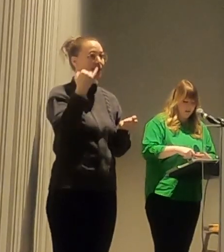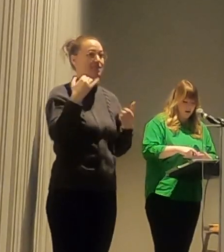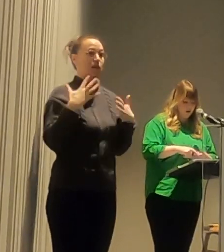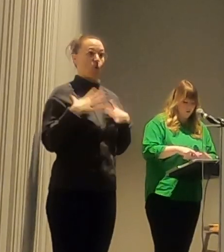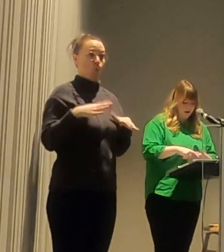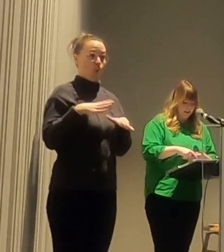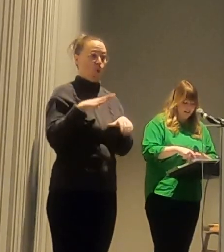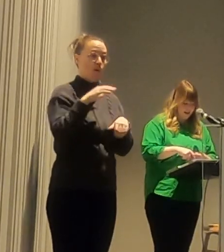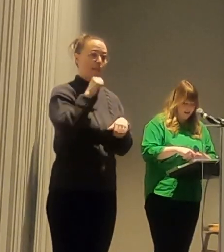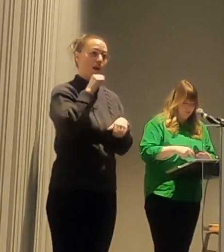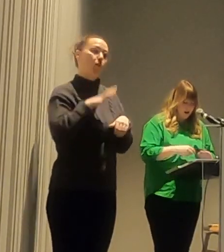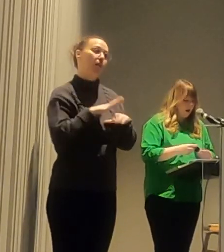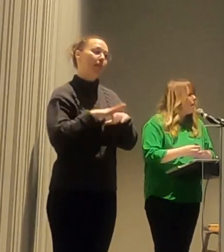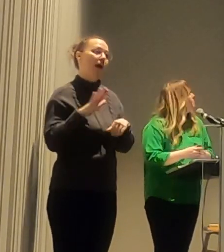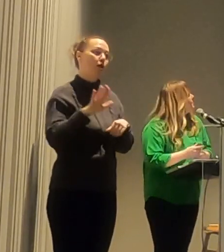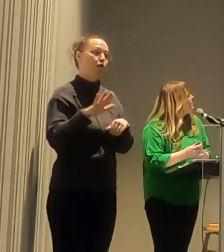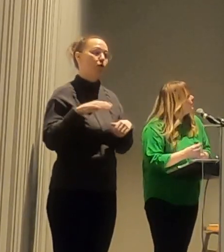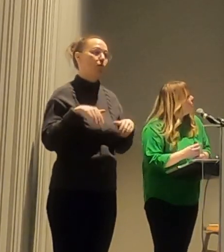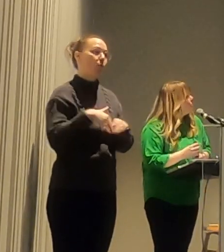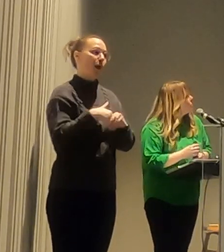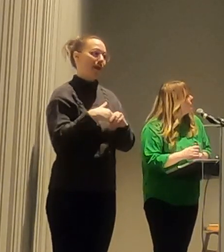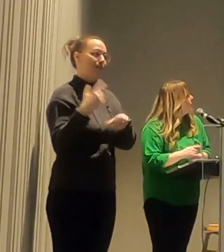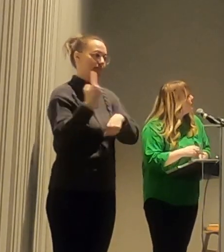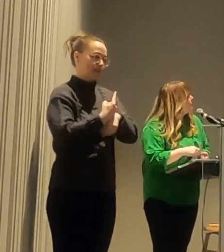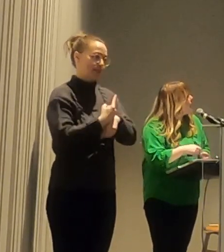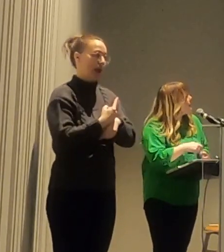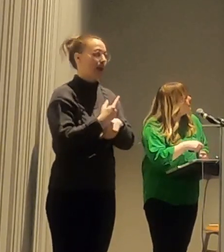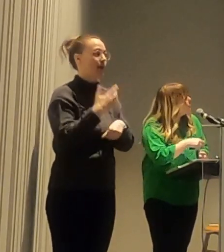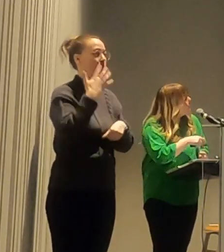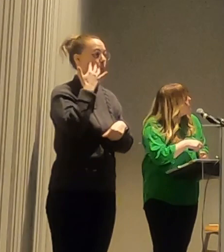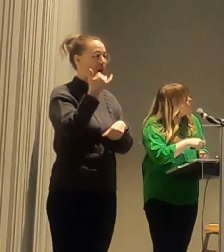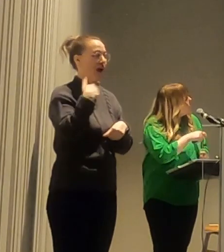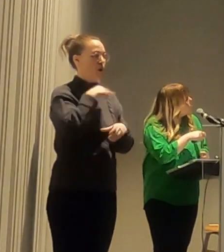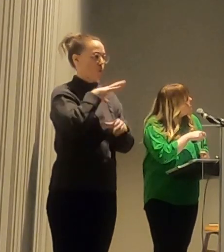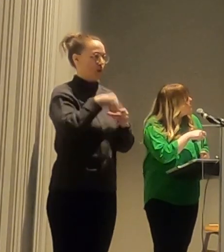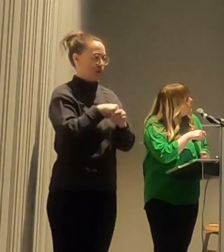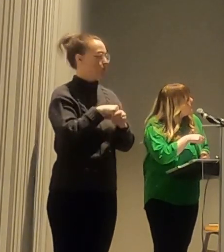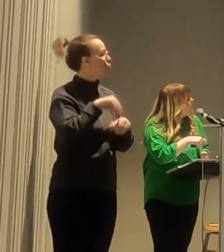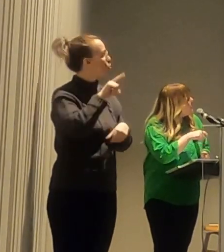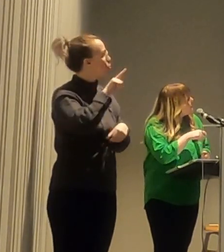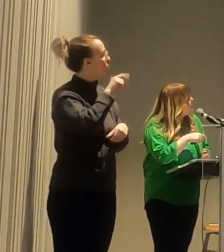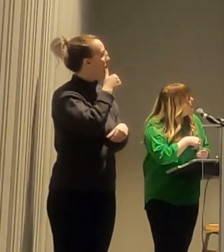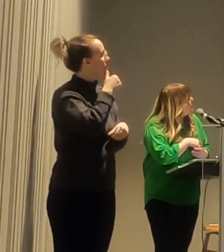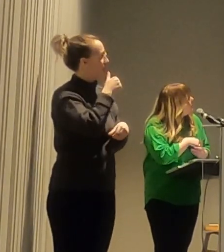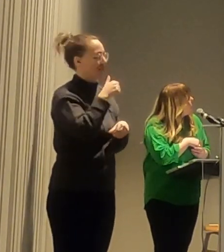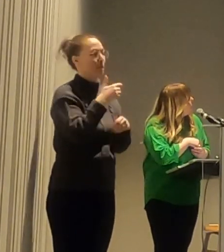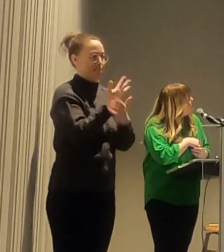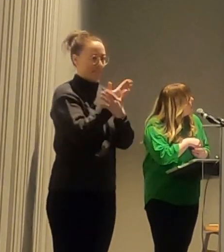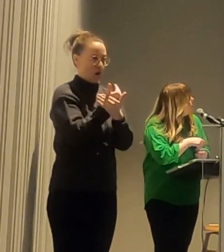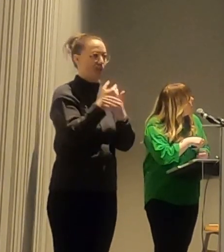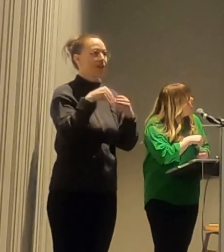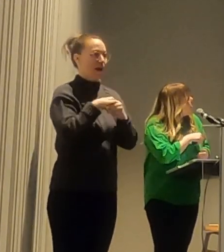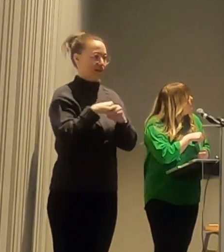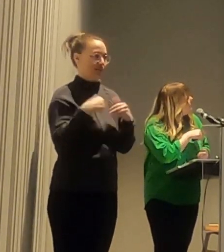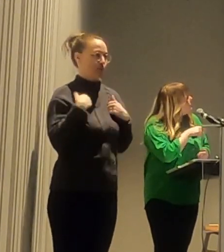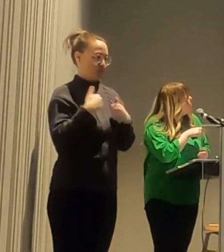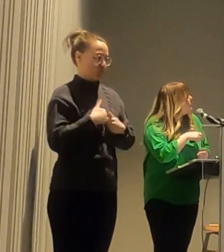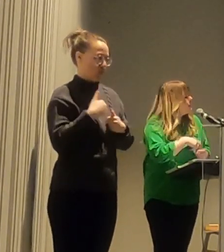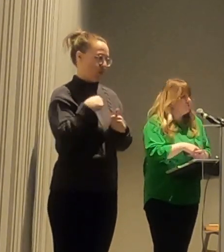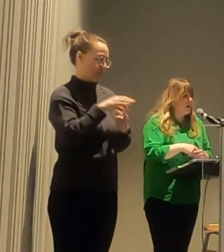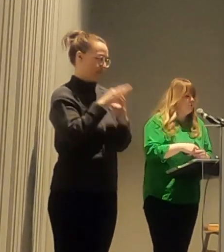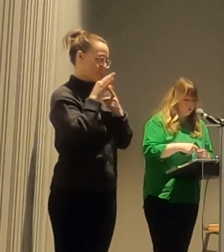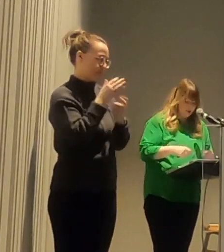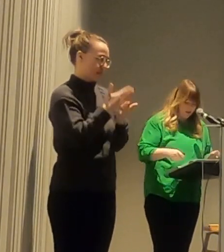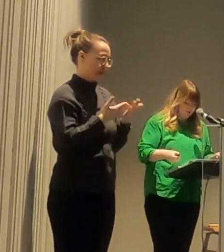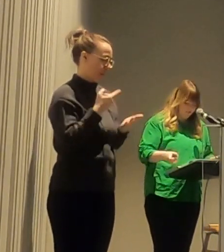a woman on her wedding day, is the inclusion of butterflies throughout the robes. You can see I isolated a couple of them, but it's